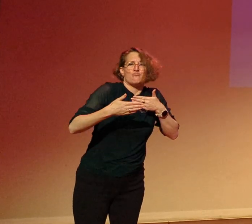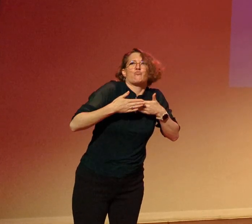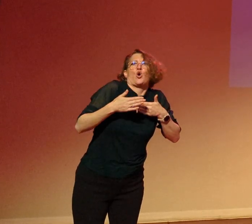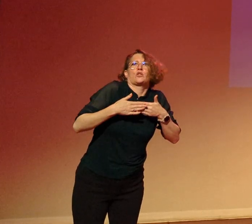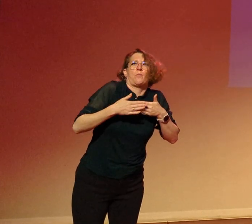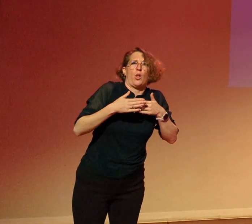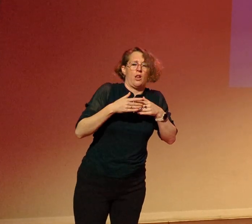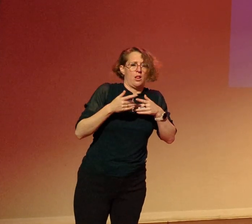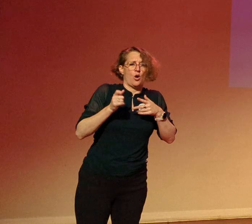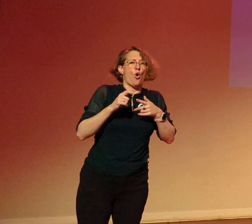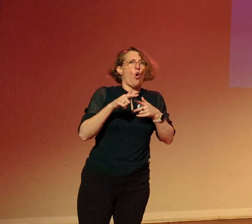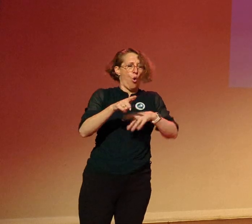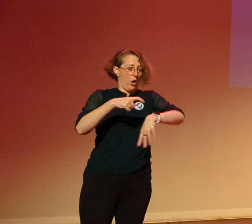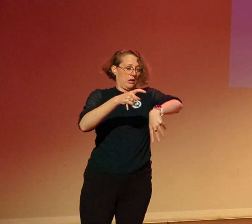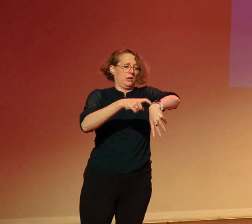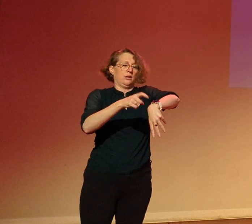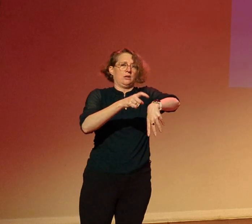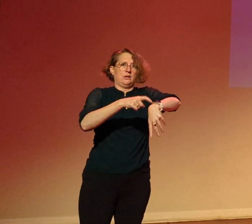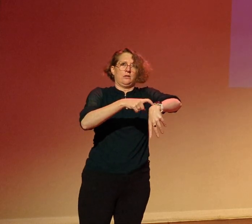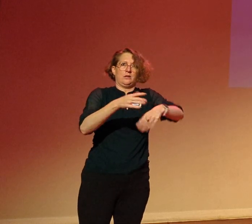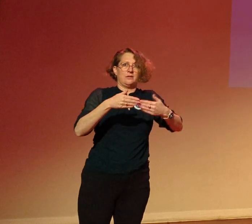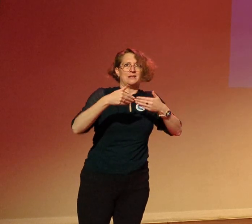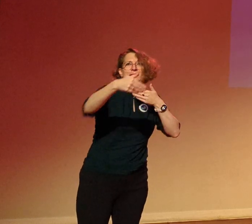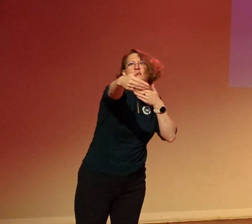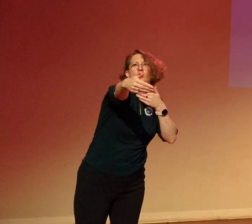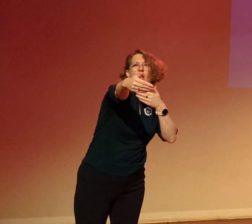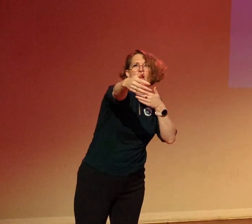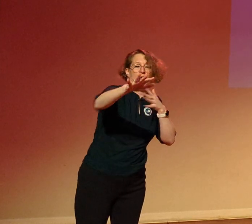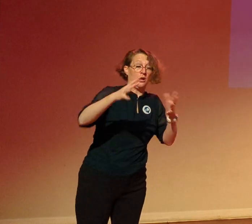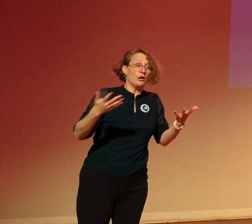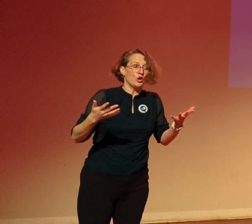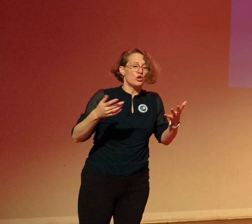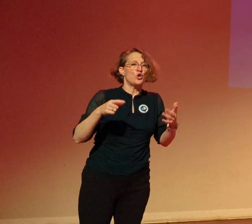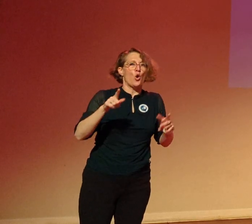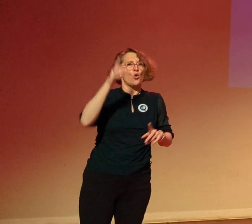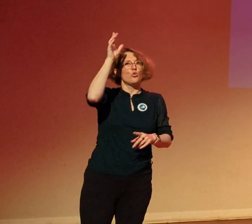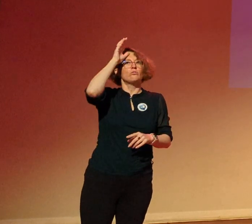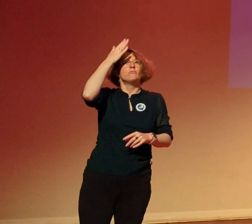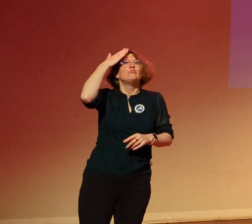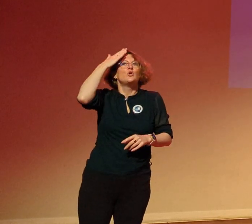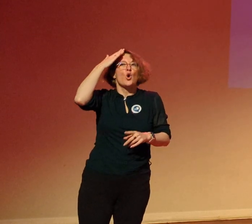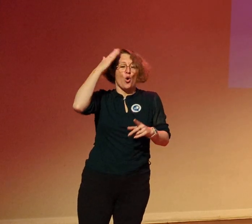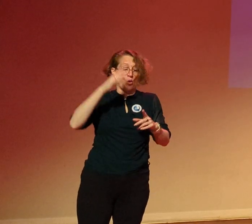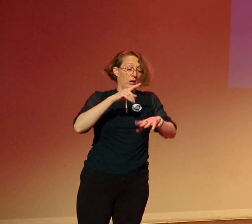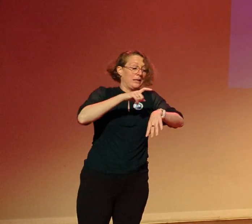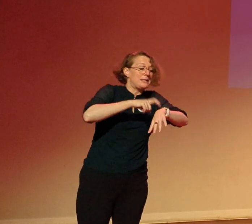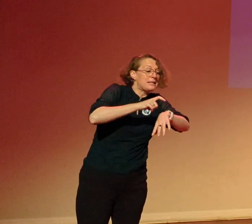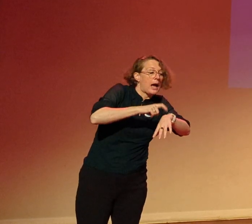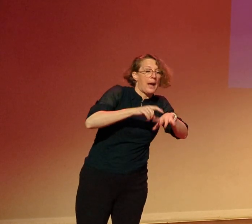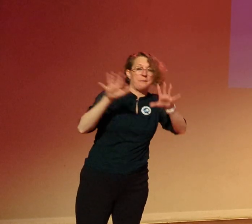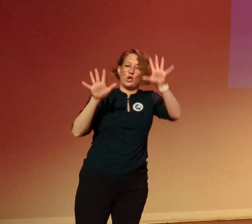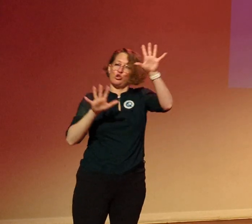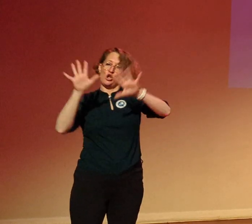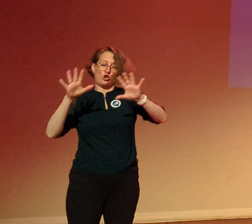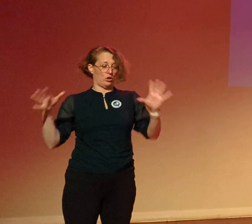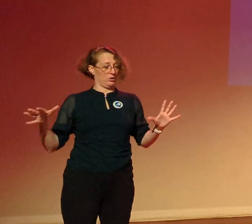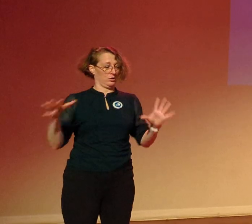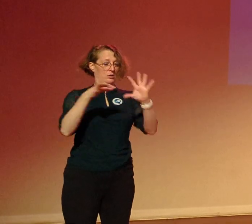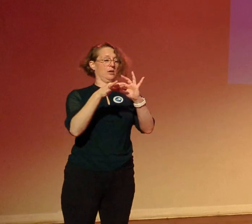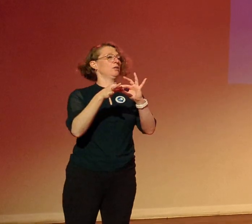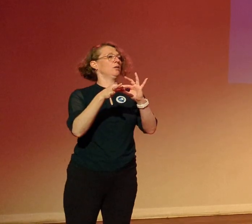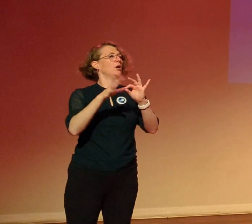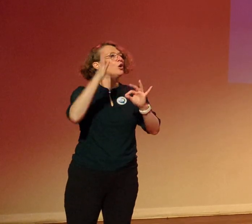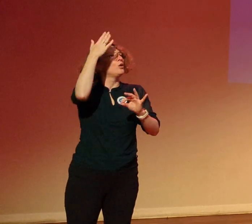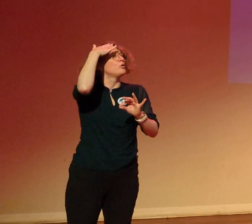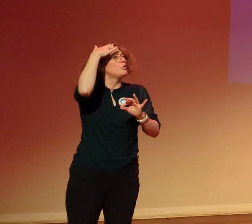gesture. It is very good at recognizing what concept, based on the speech and the gesture that is present, that this gesture